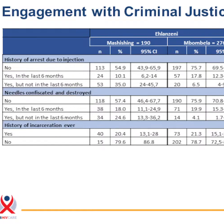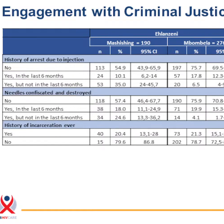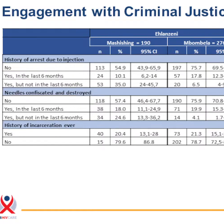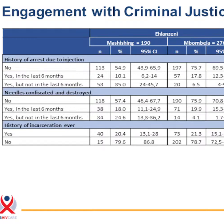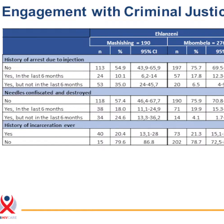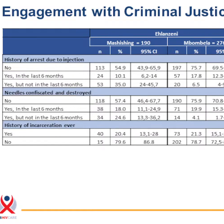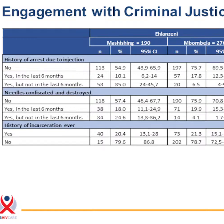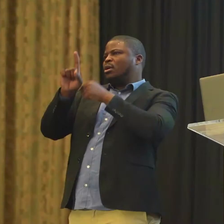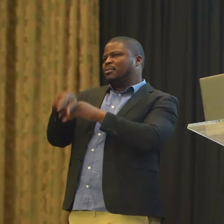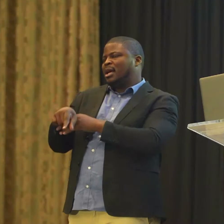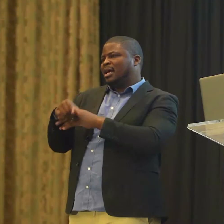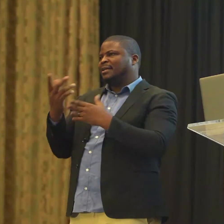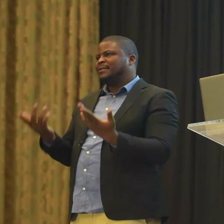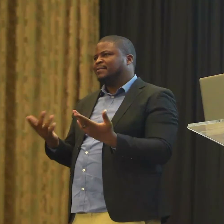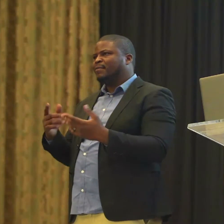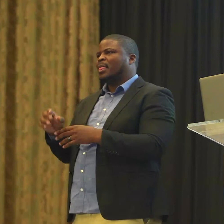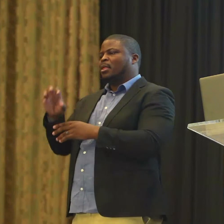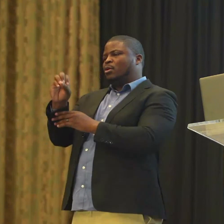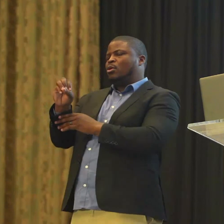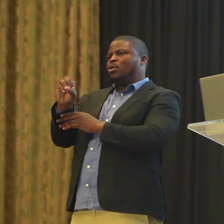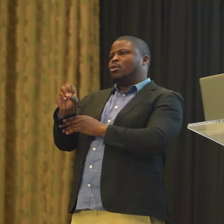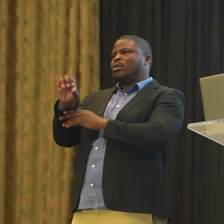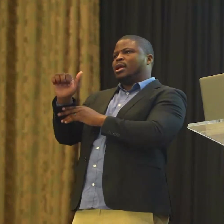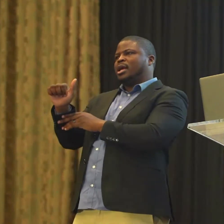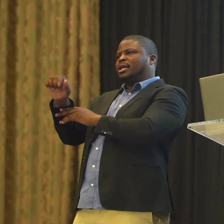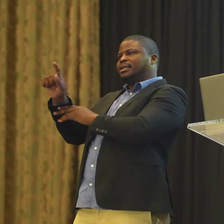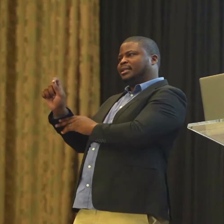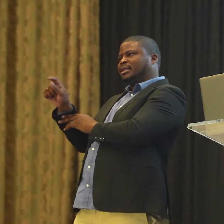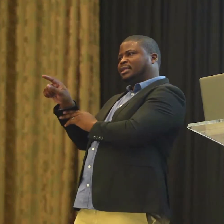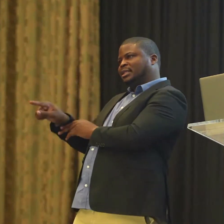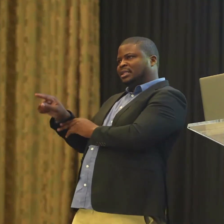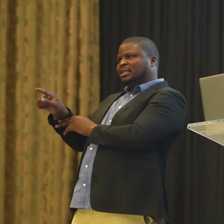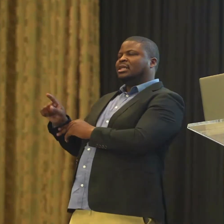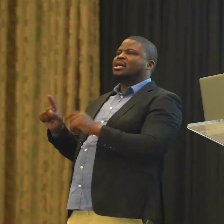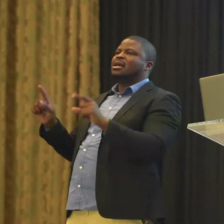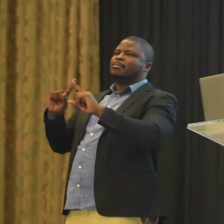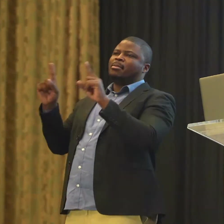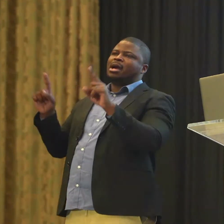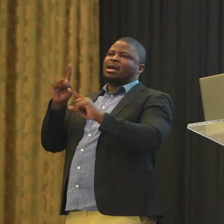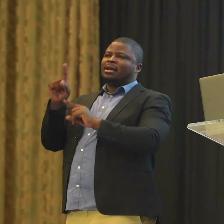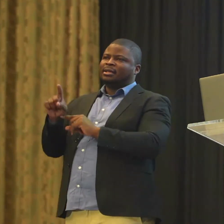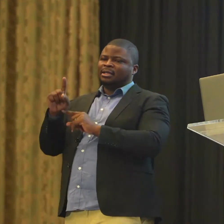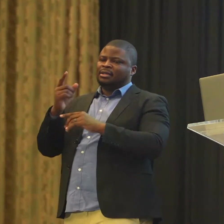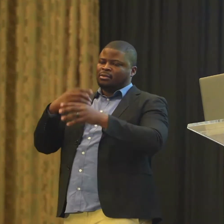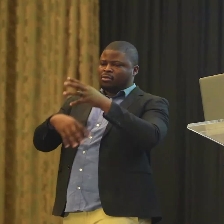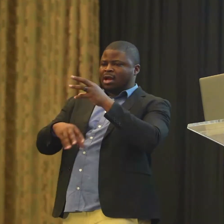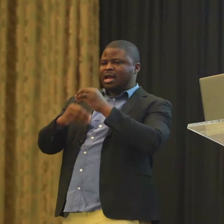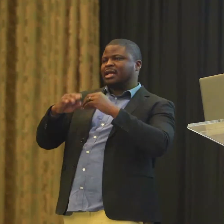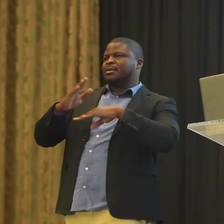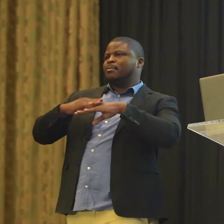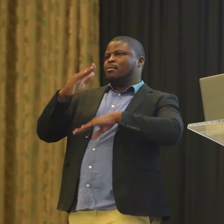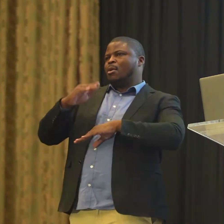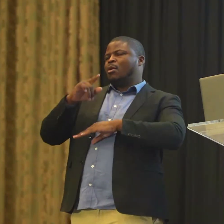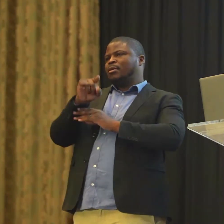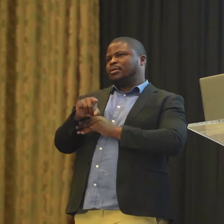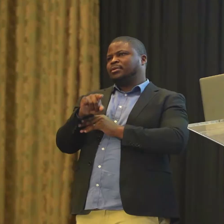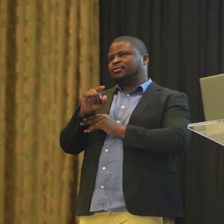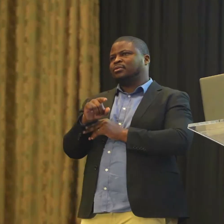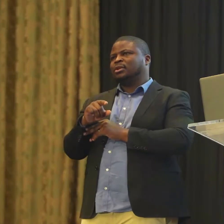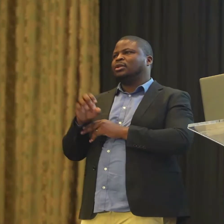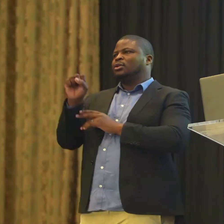hepatitis services, OAT services, but it's still very much in the kind of initiation phases of that. And so people